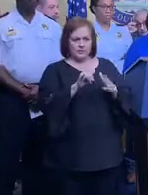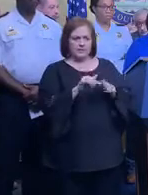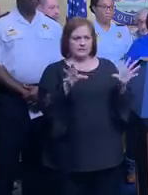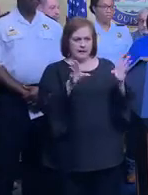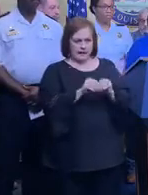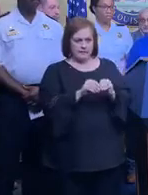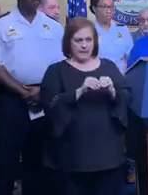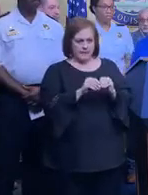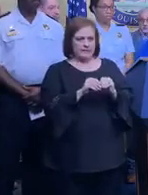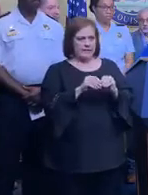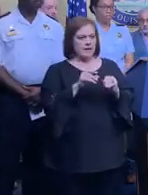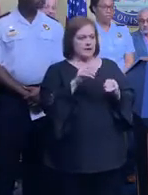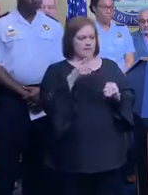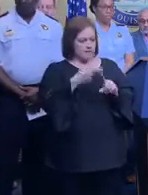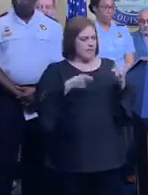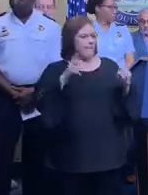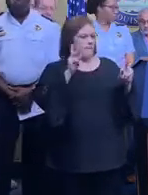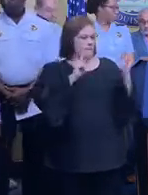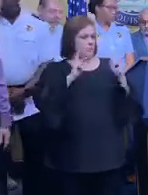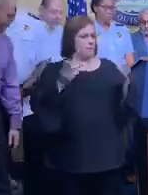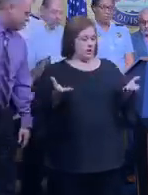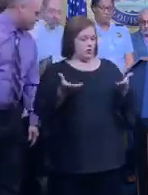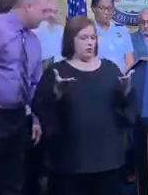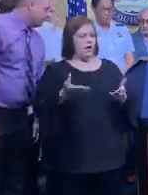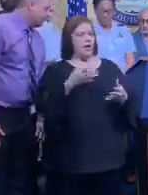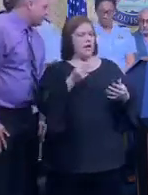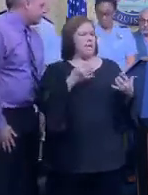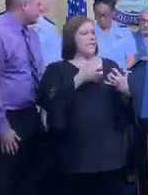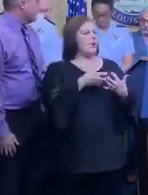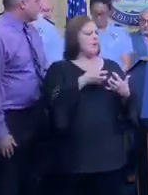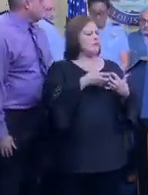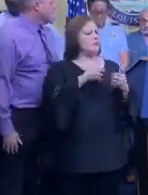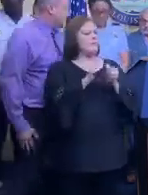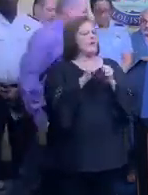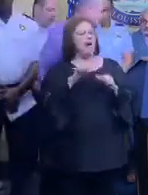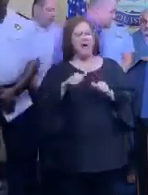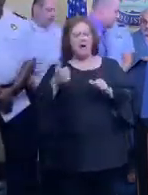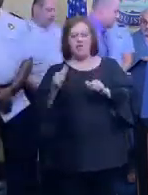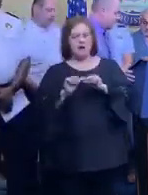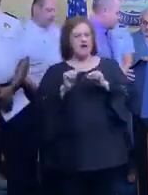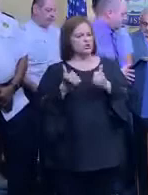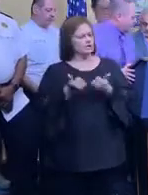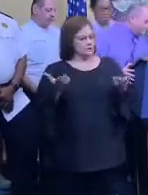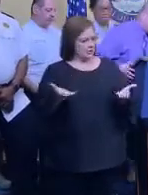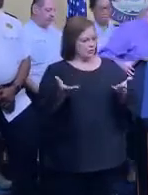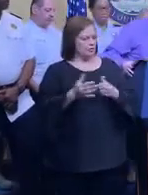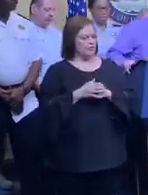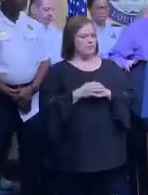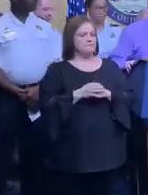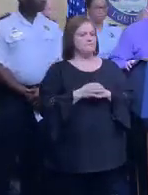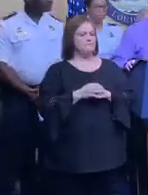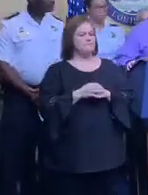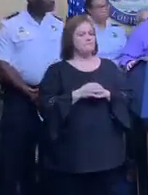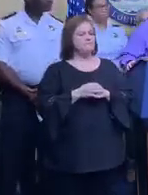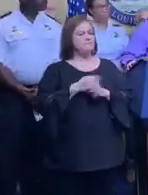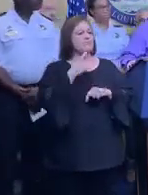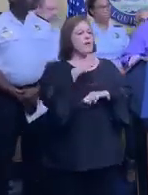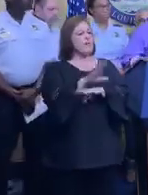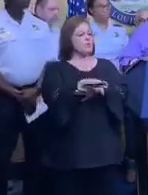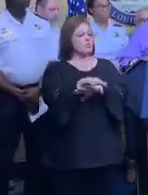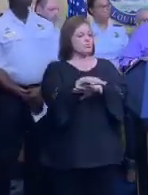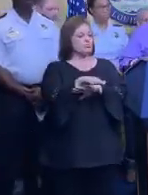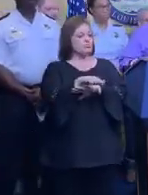from leadership of the city of New Orleans and partner agencies. Thank you, Mr. Benjamin. Good